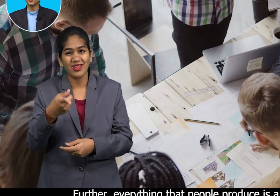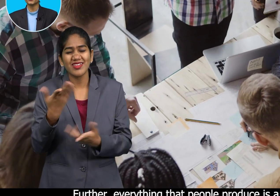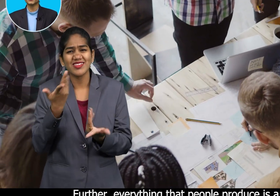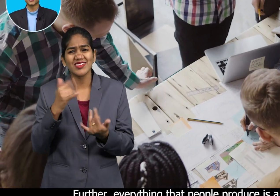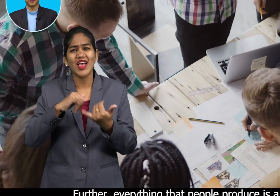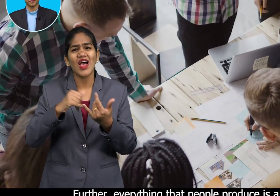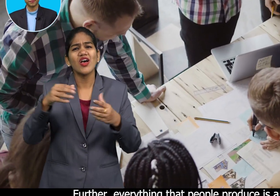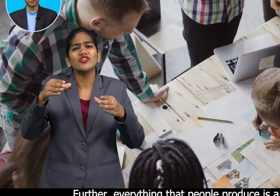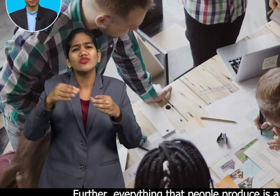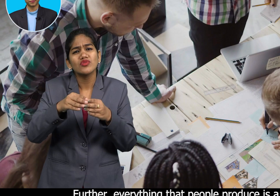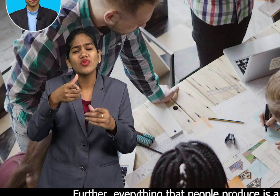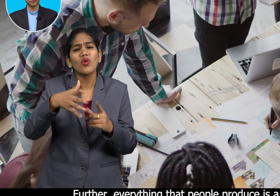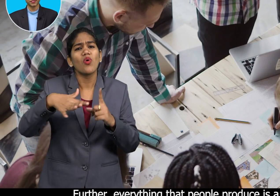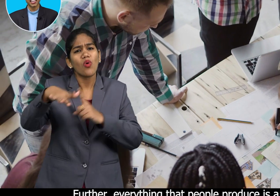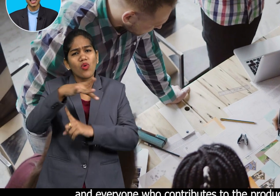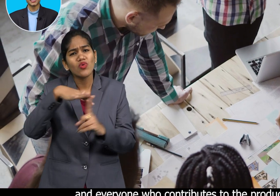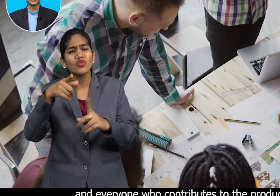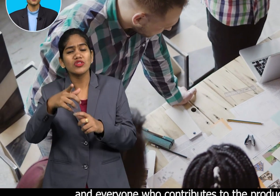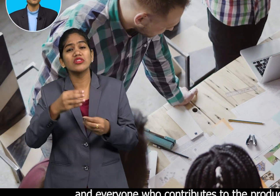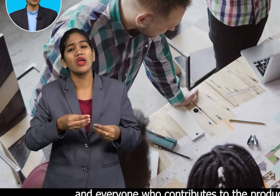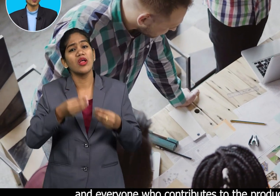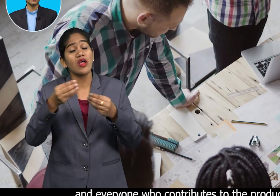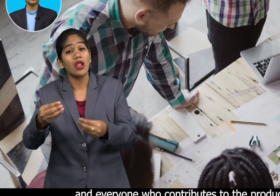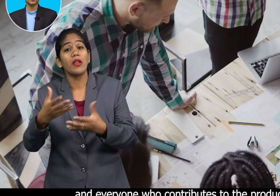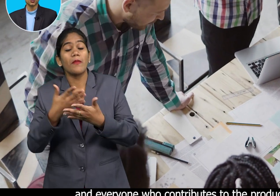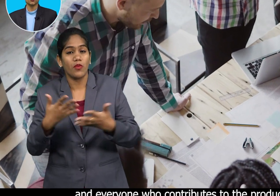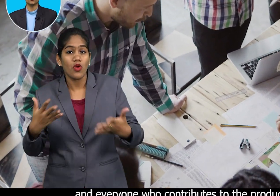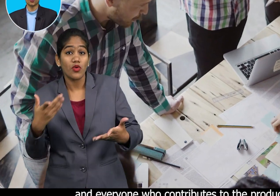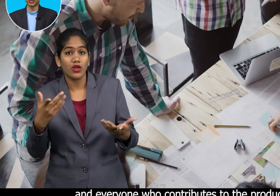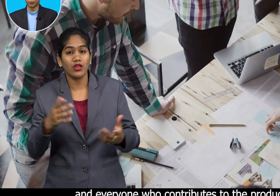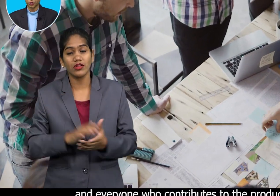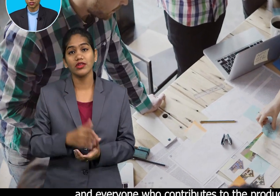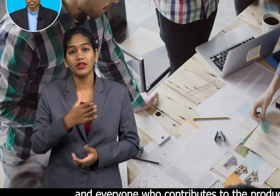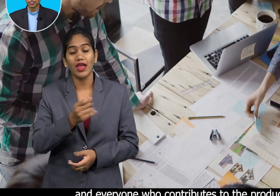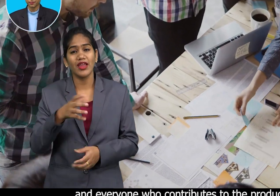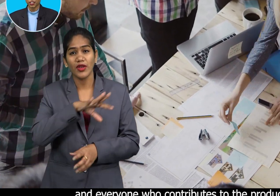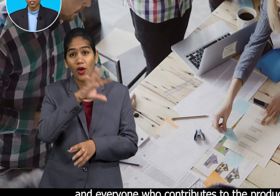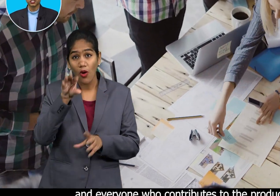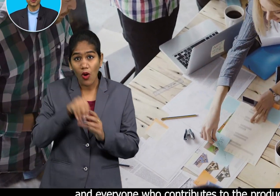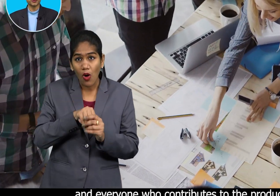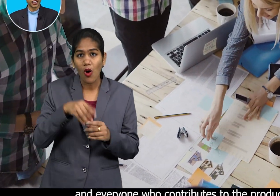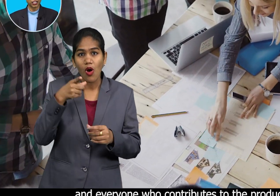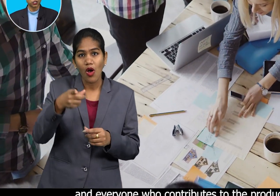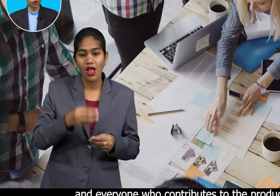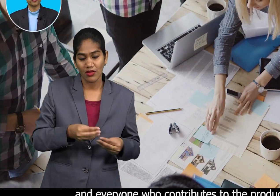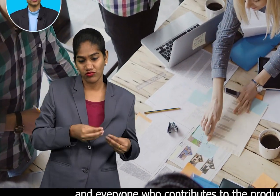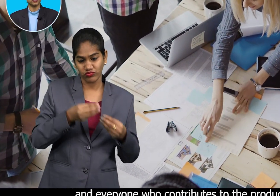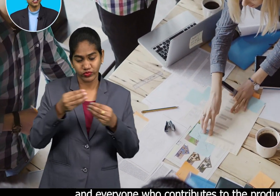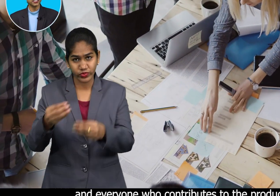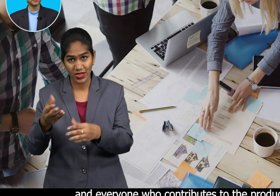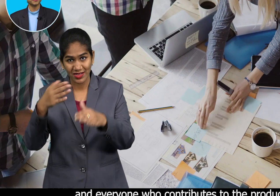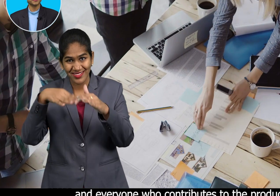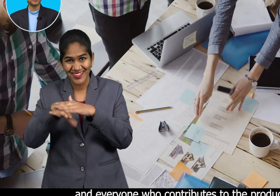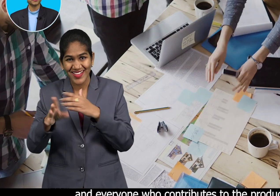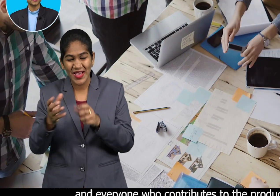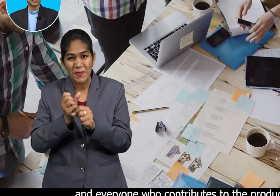social product, and everyone who contributes to the production of a